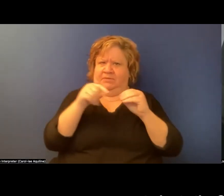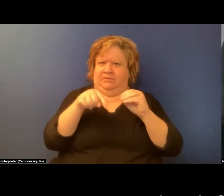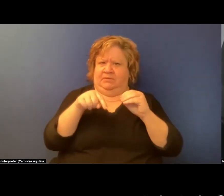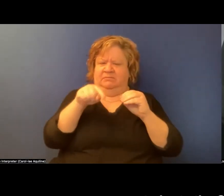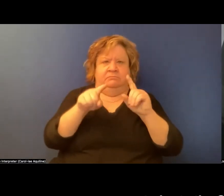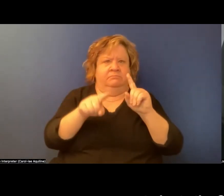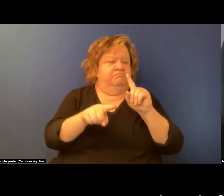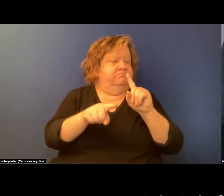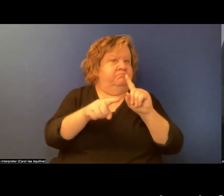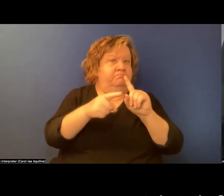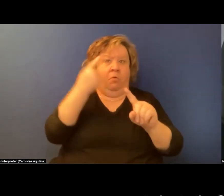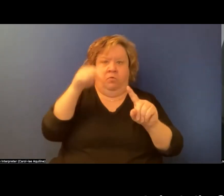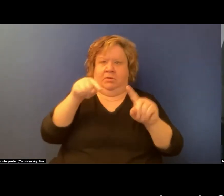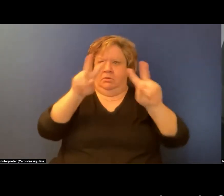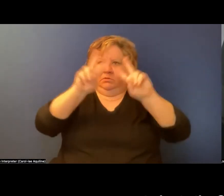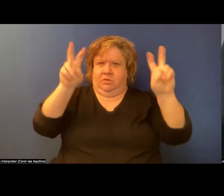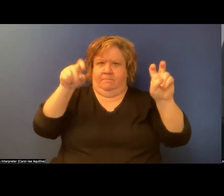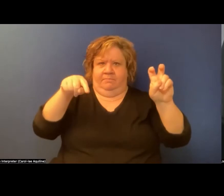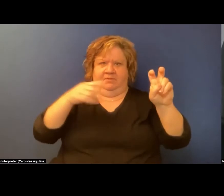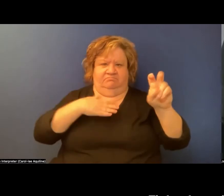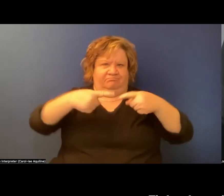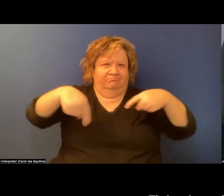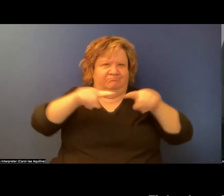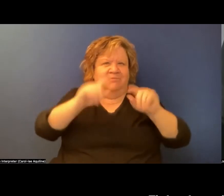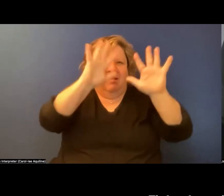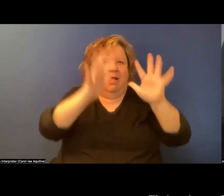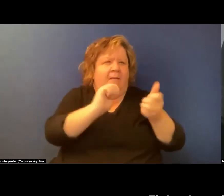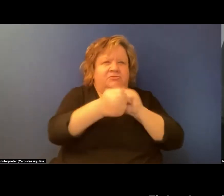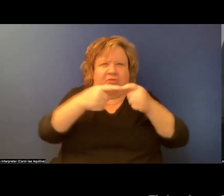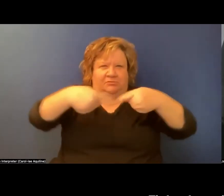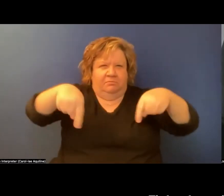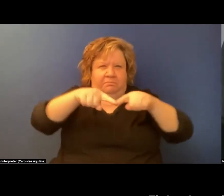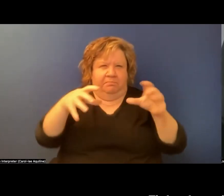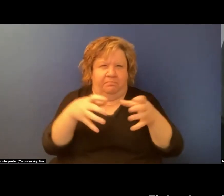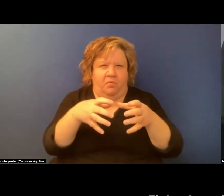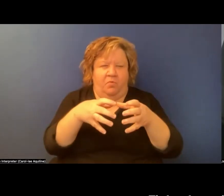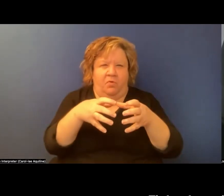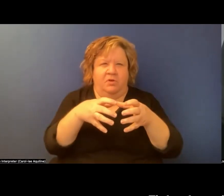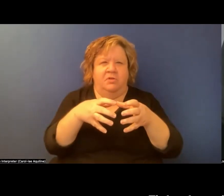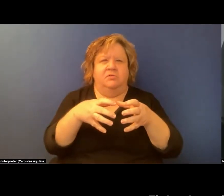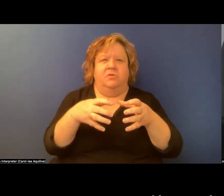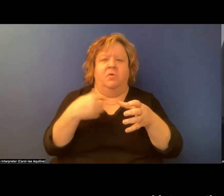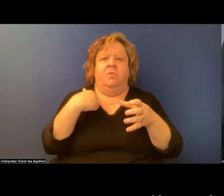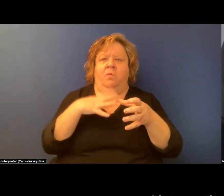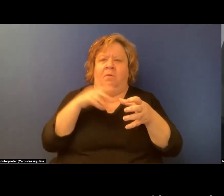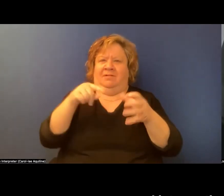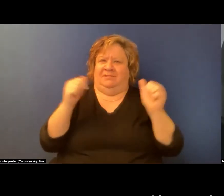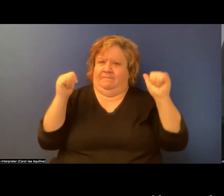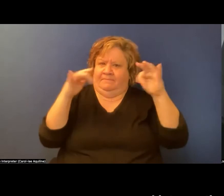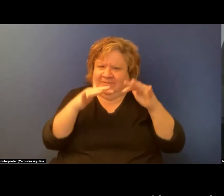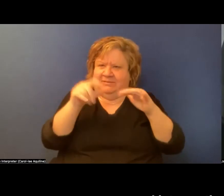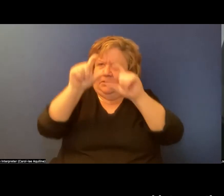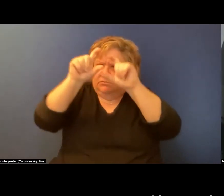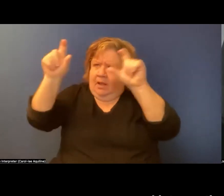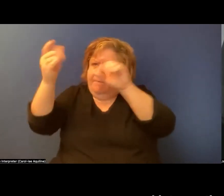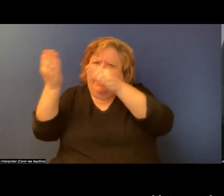discussion of today to the Green Climate Fund's board next week. Finland was instrumental in ensuring the gender transformative and intersectional